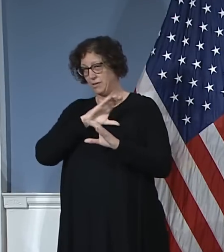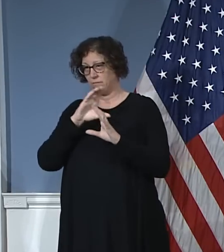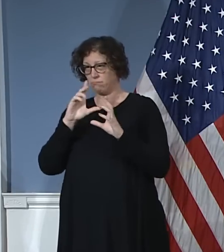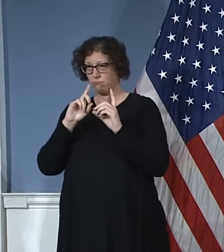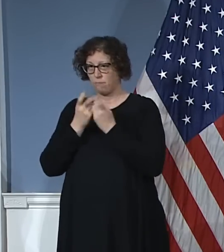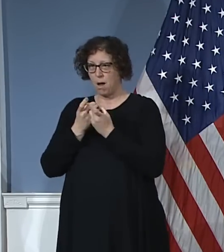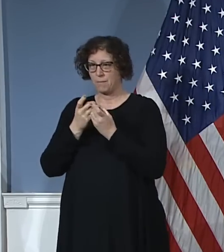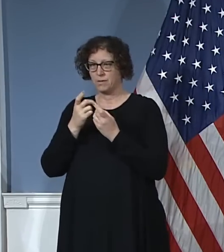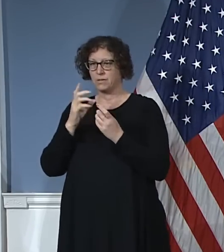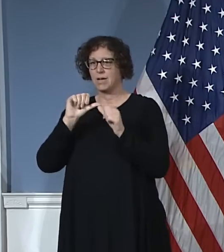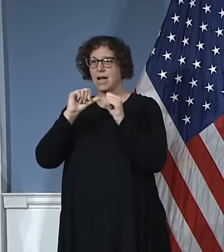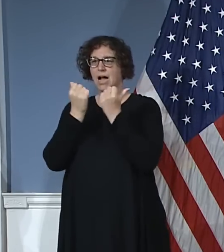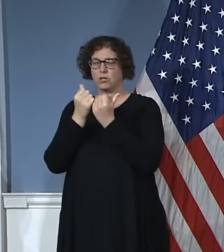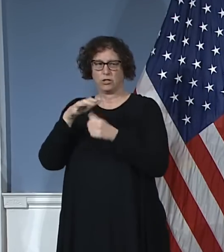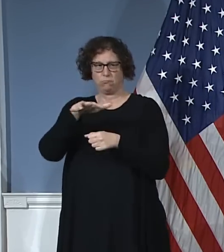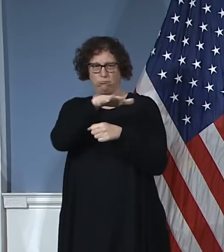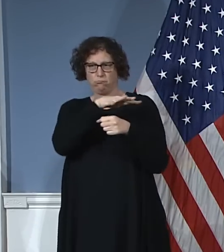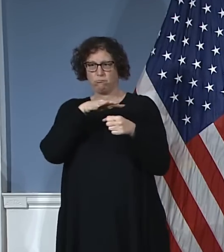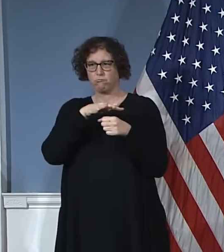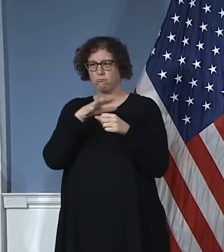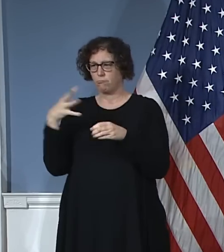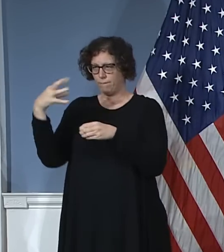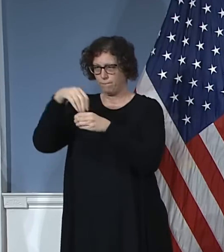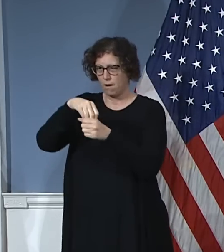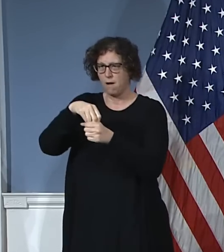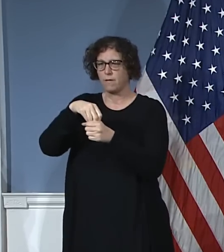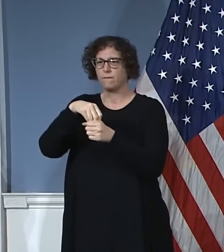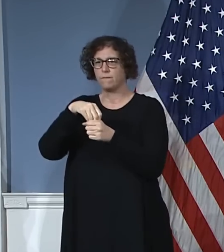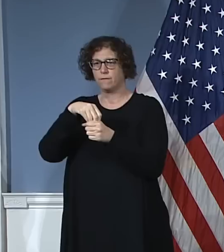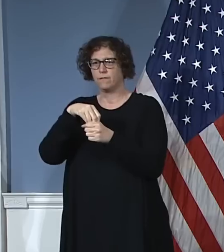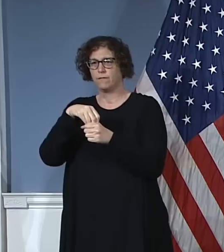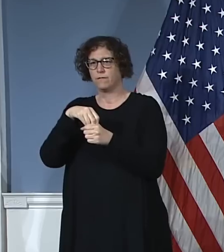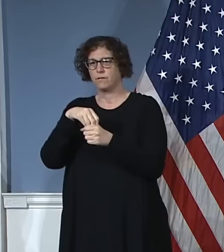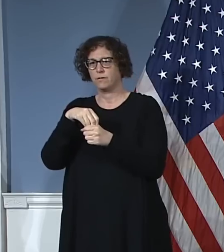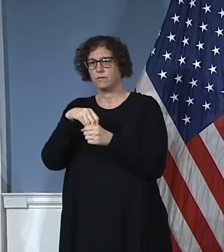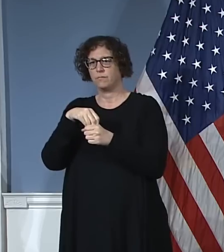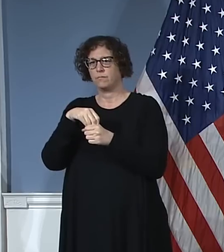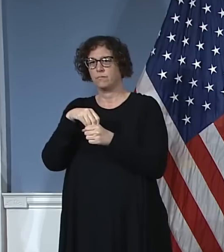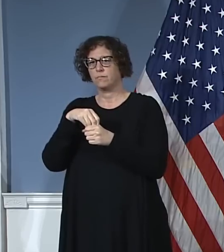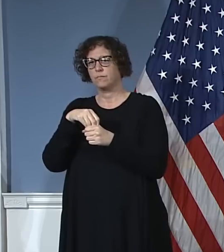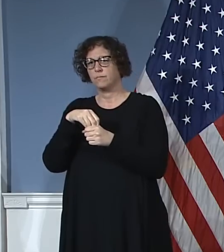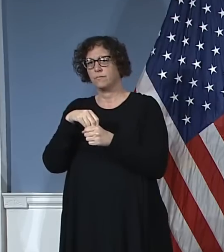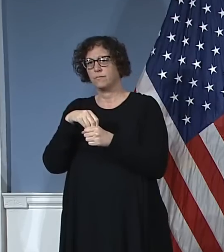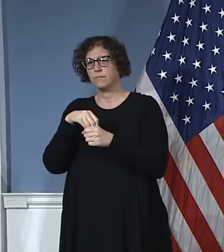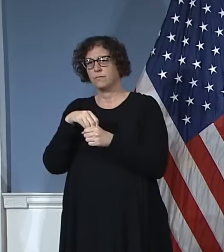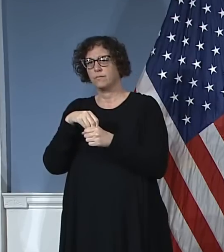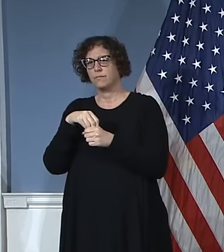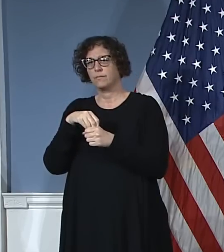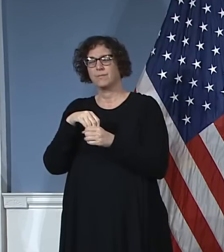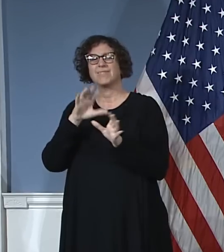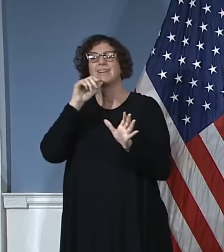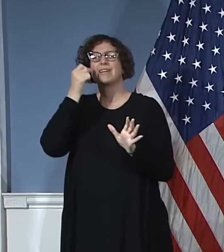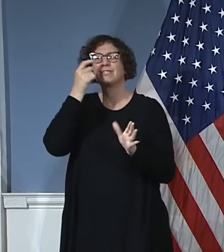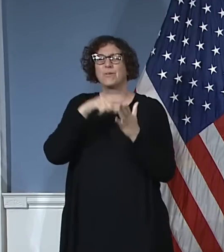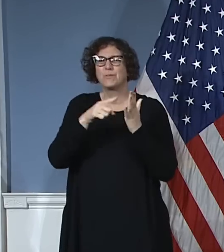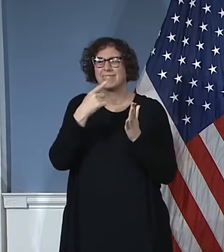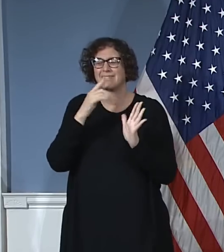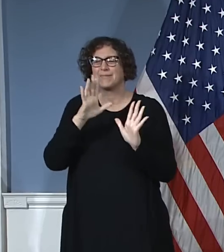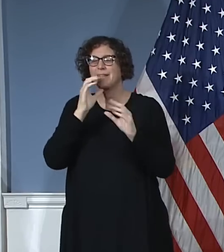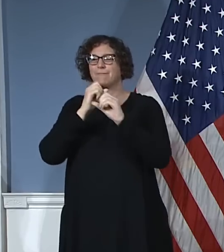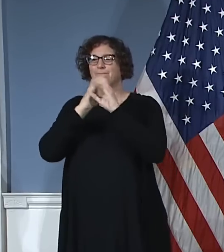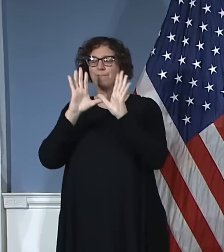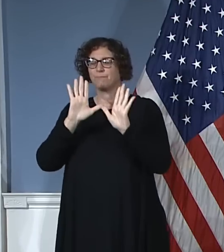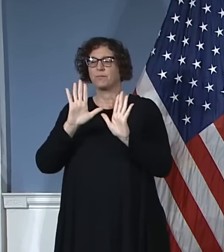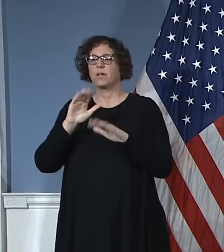involved as well. But the story that I think is missed, and I don't ever blame the media for telling the exceptional story or